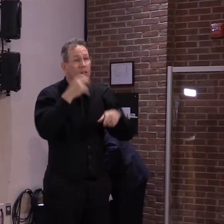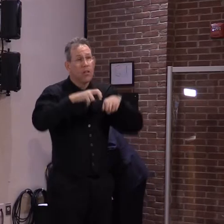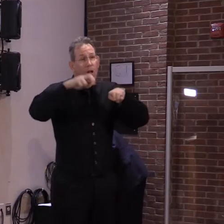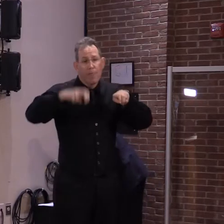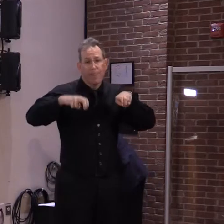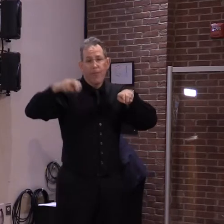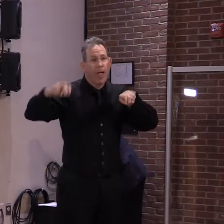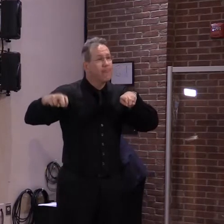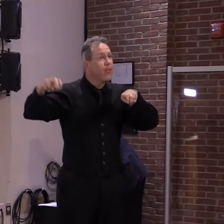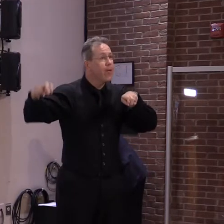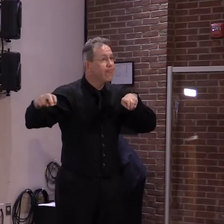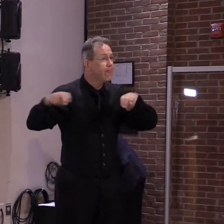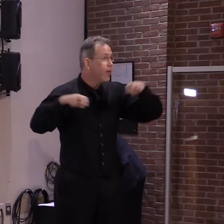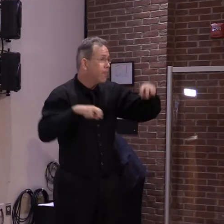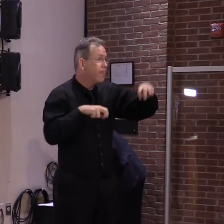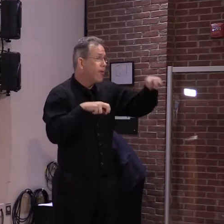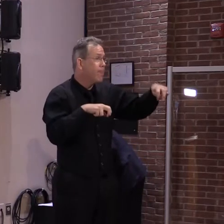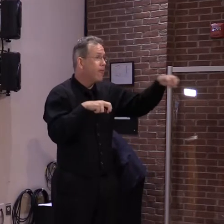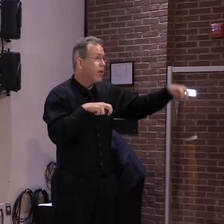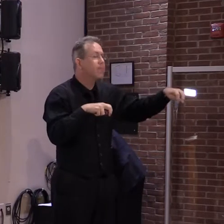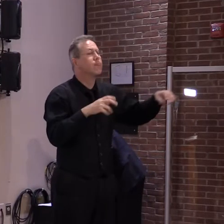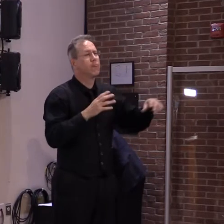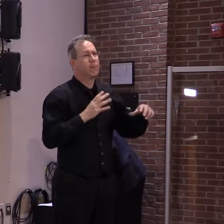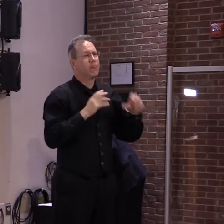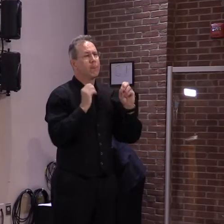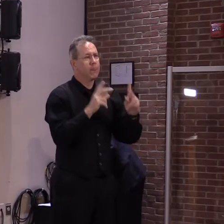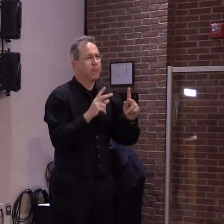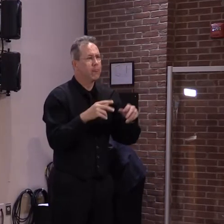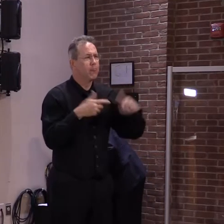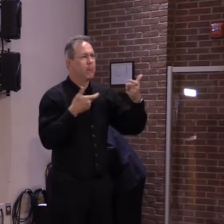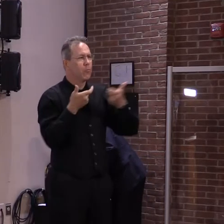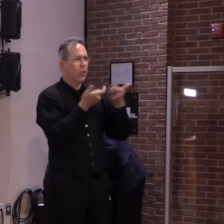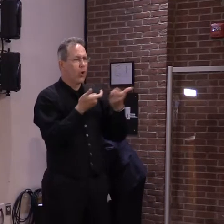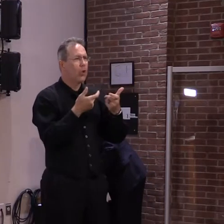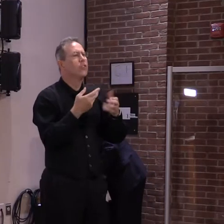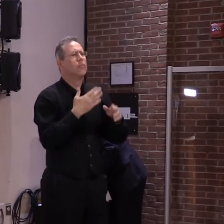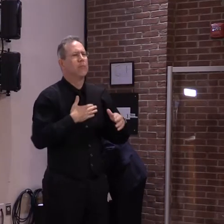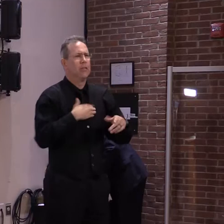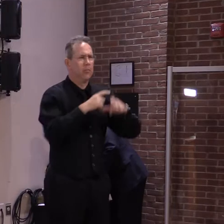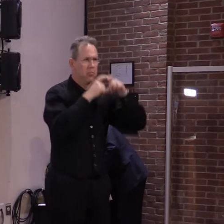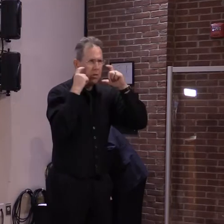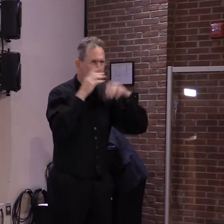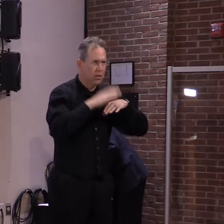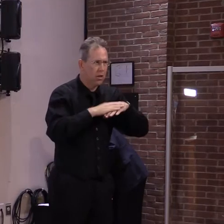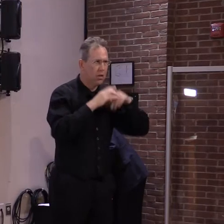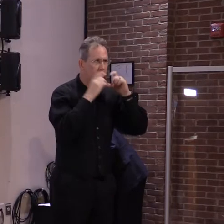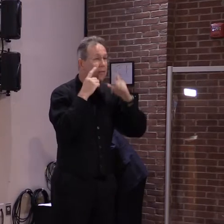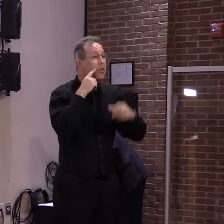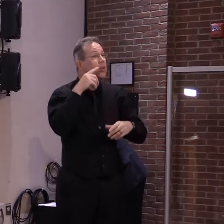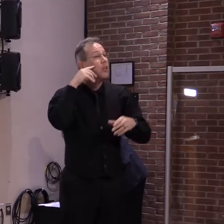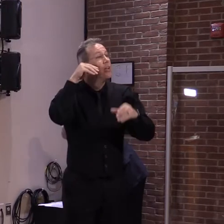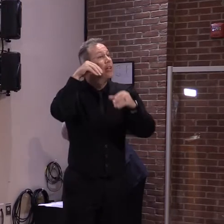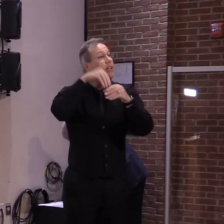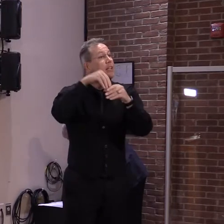household. Spectators must wear a mask at all times while attending indoor school sports events.